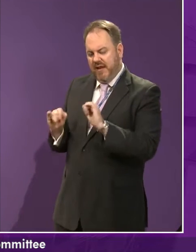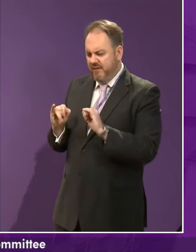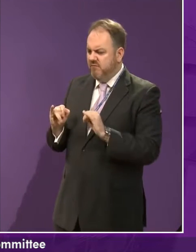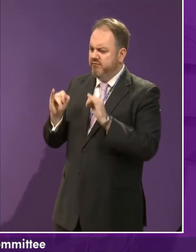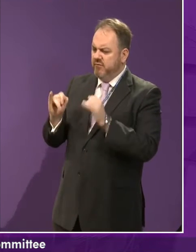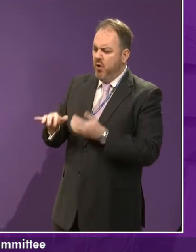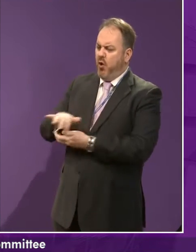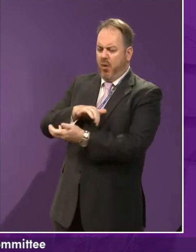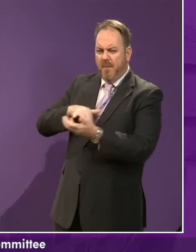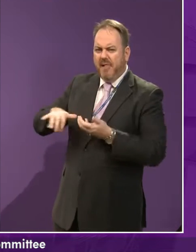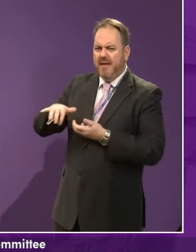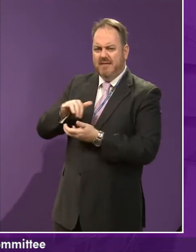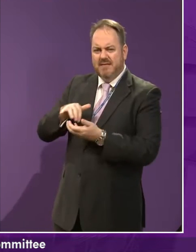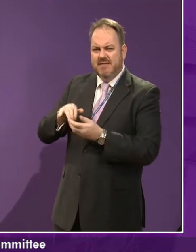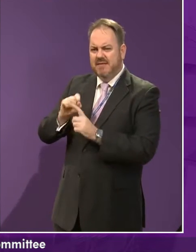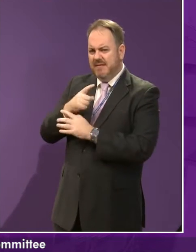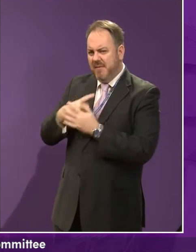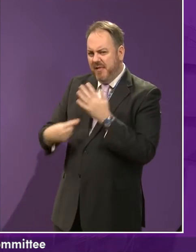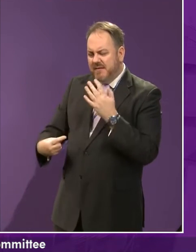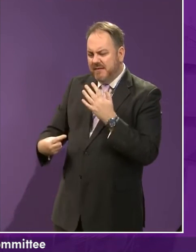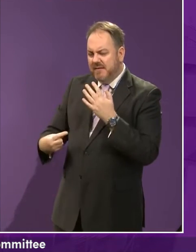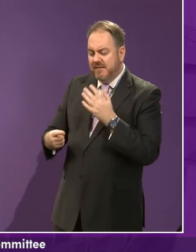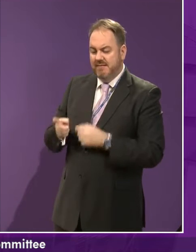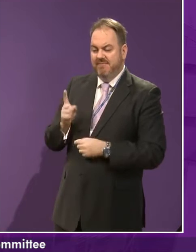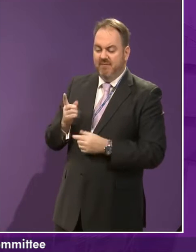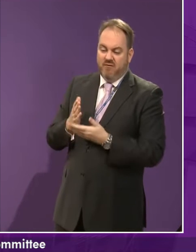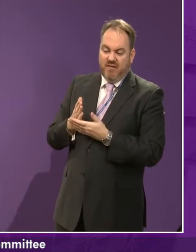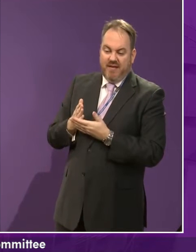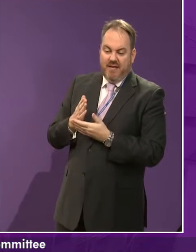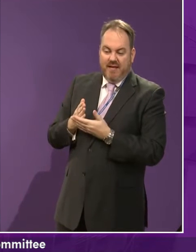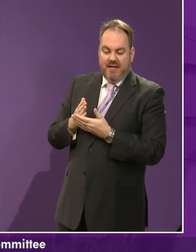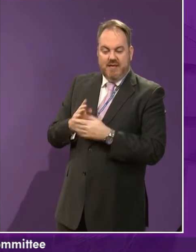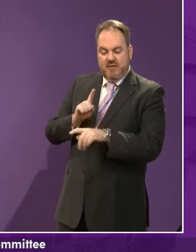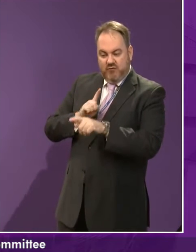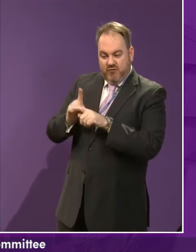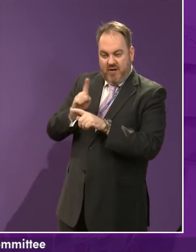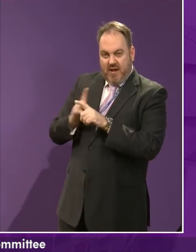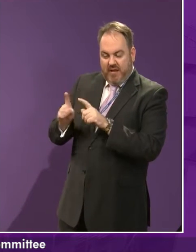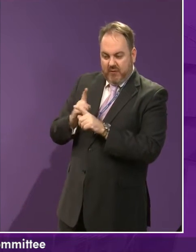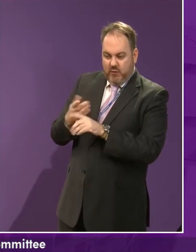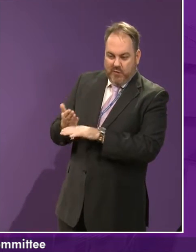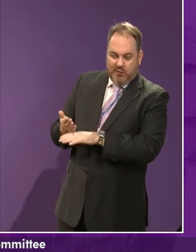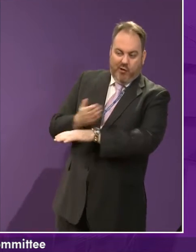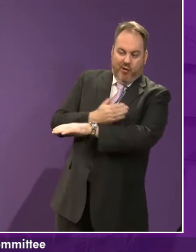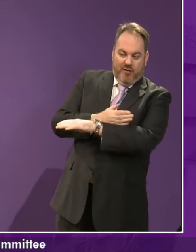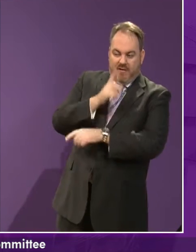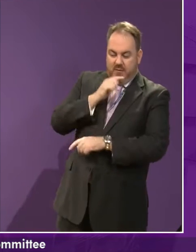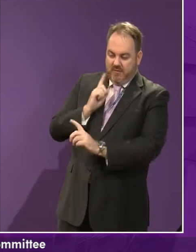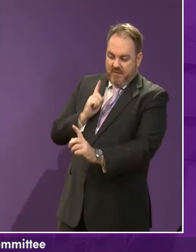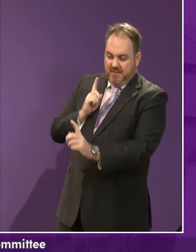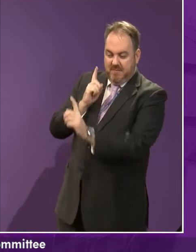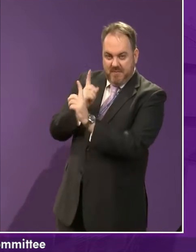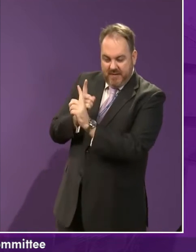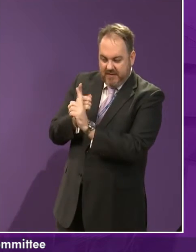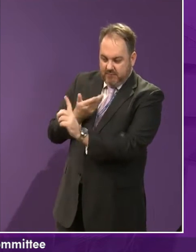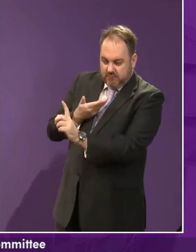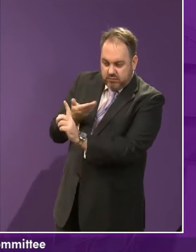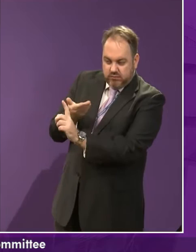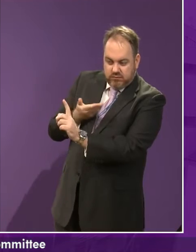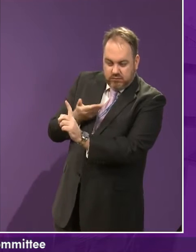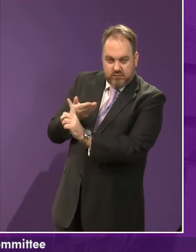disabilities, our approach is very much, it's trying to get in there as early as